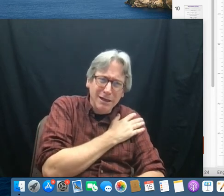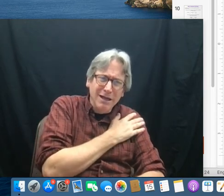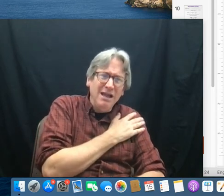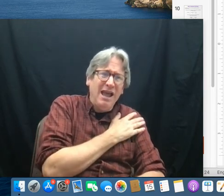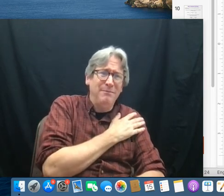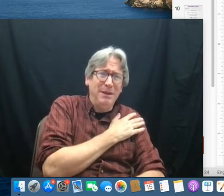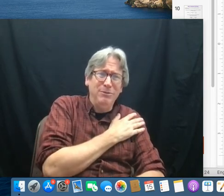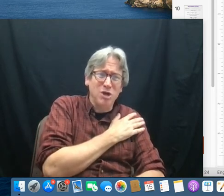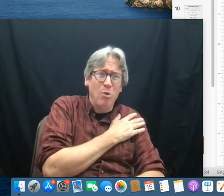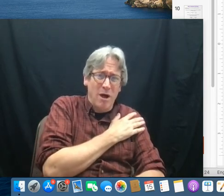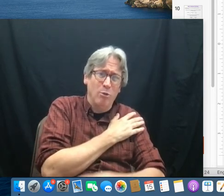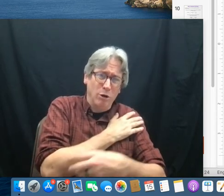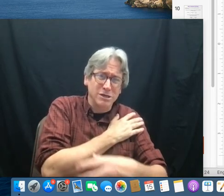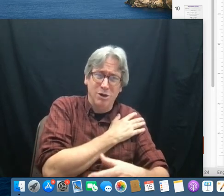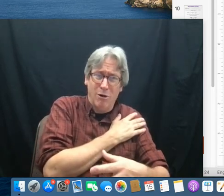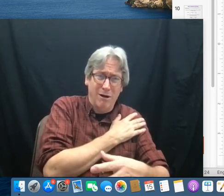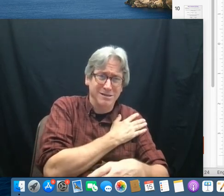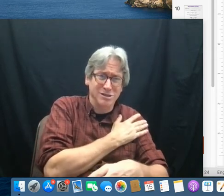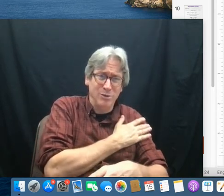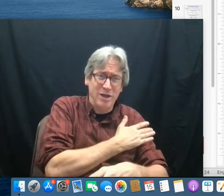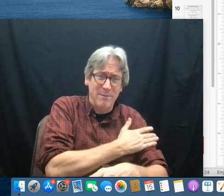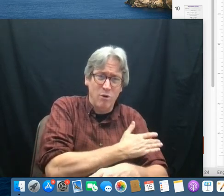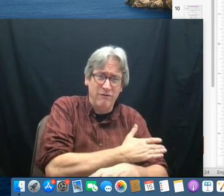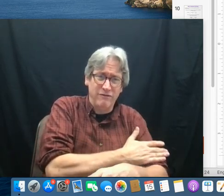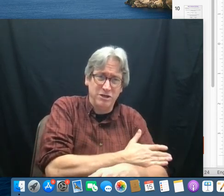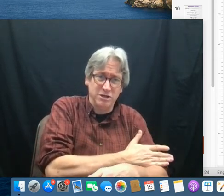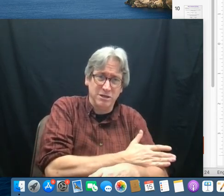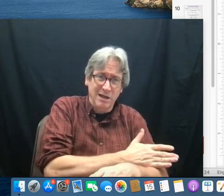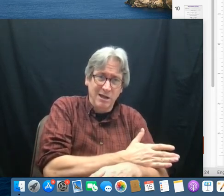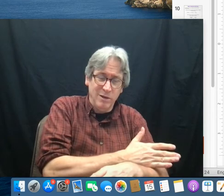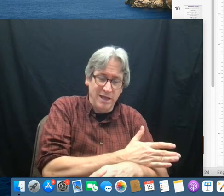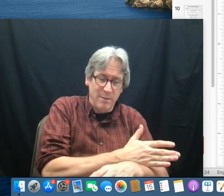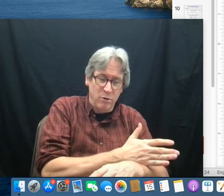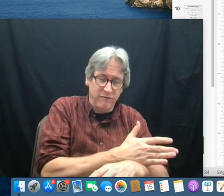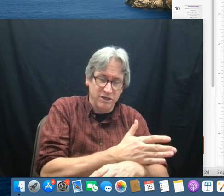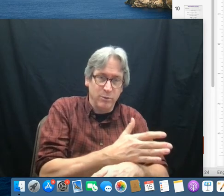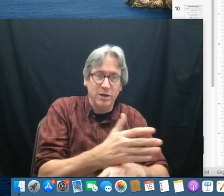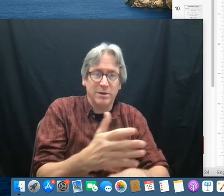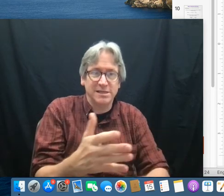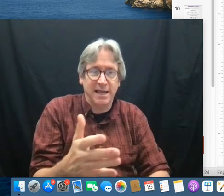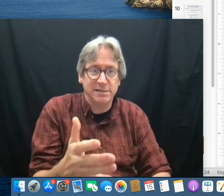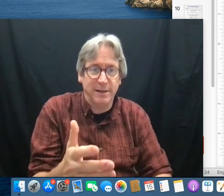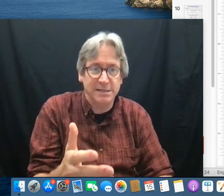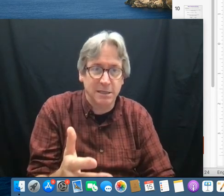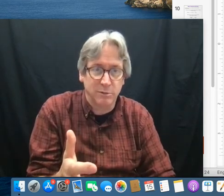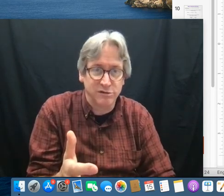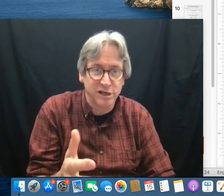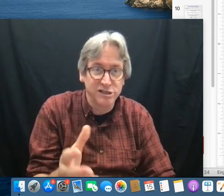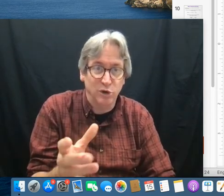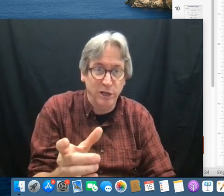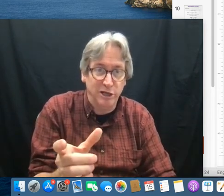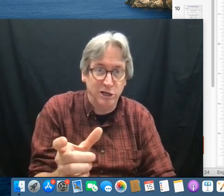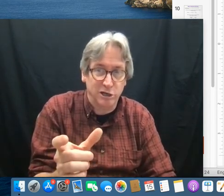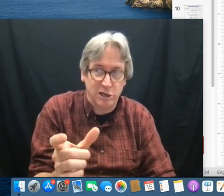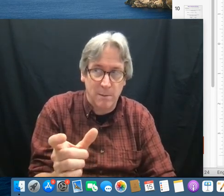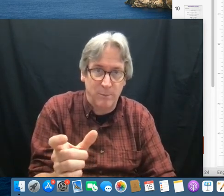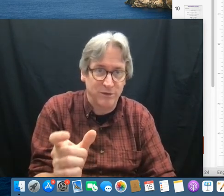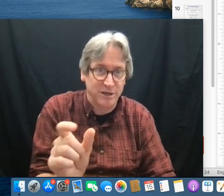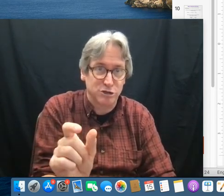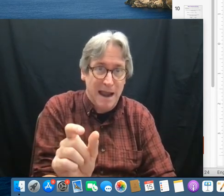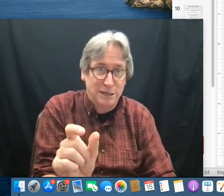That is using the gross motor, the proximal joints that are closest to the body.